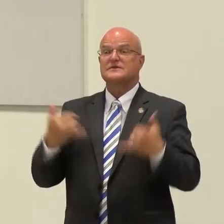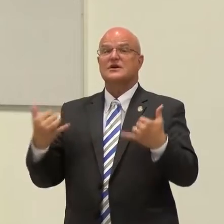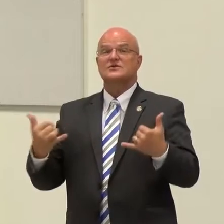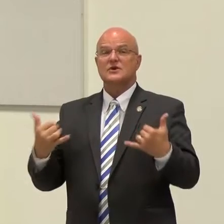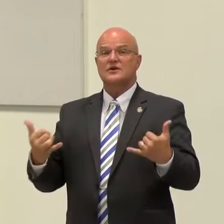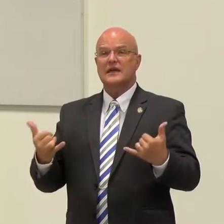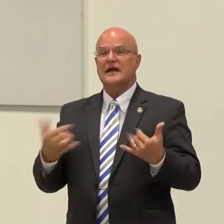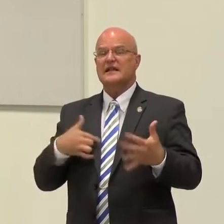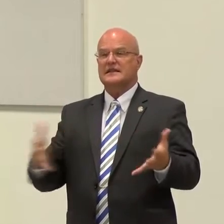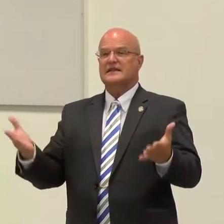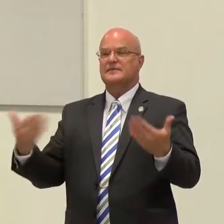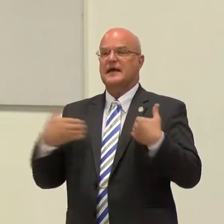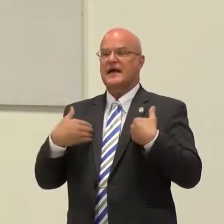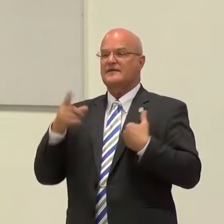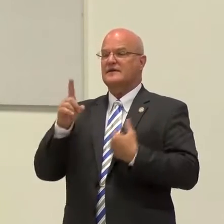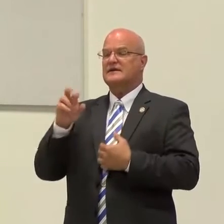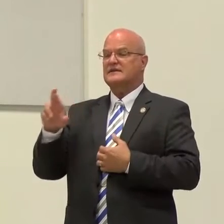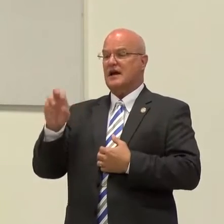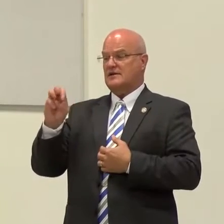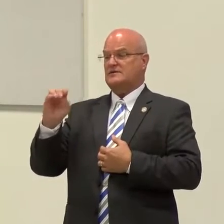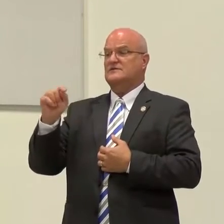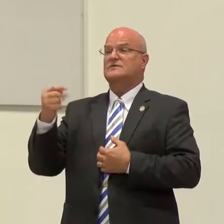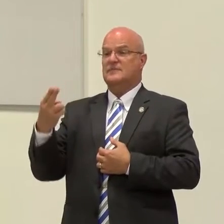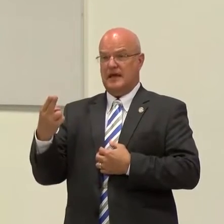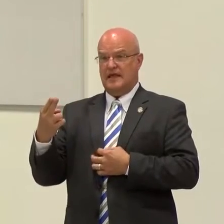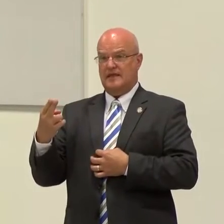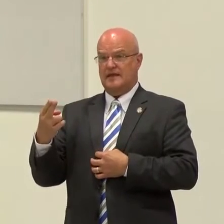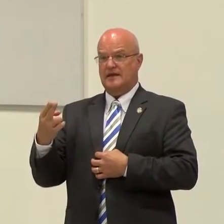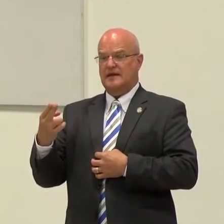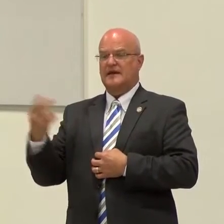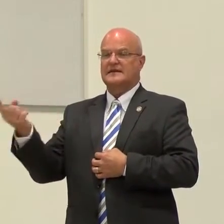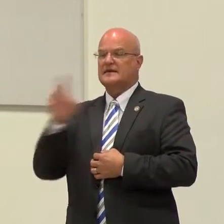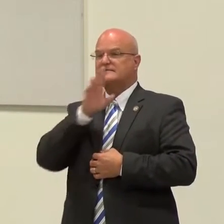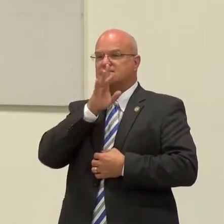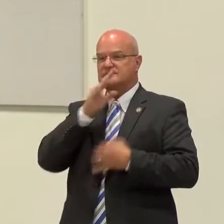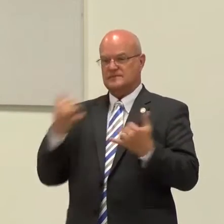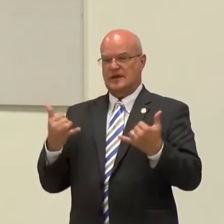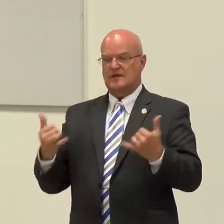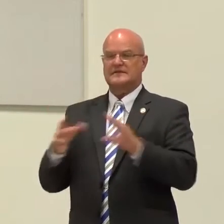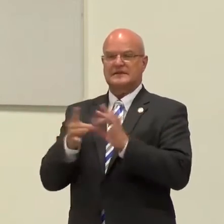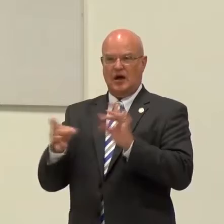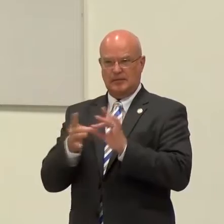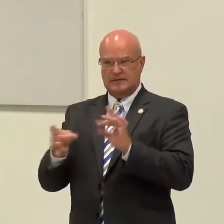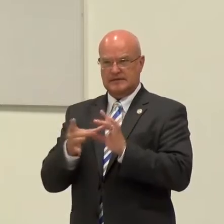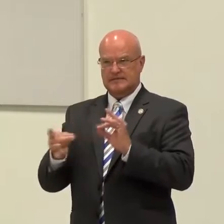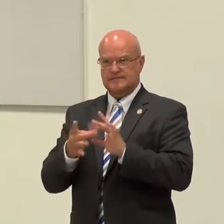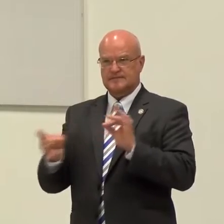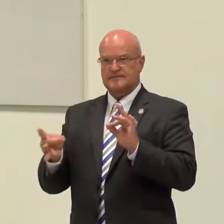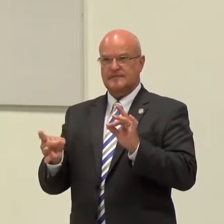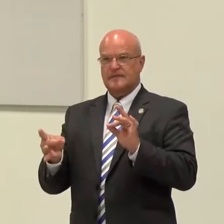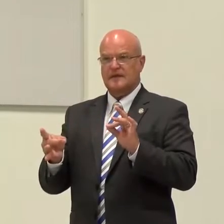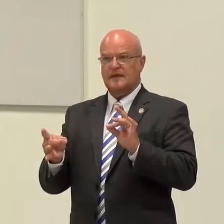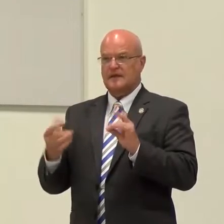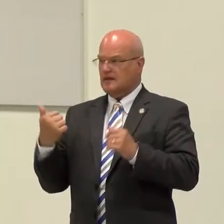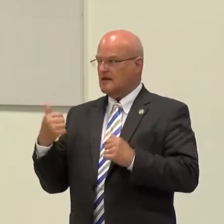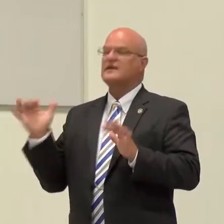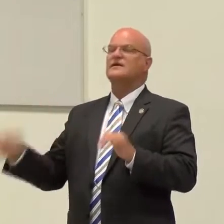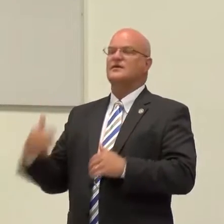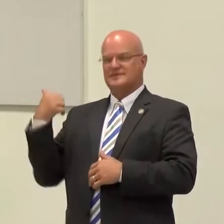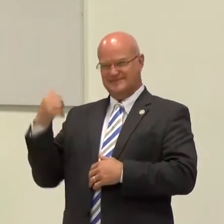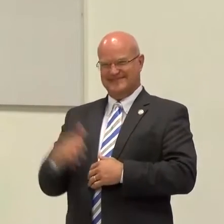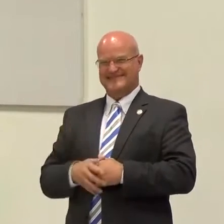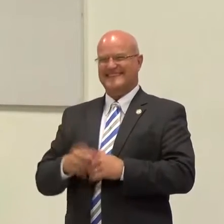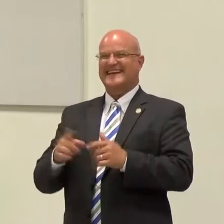that, let me bring Dr. Smith to the podium for his comments. And there you are, Dr.